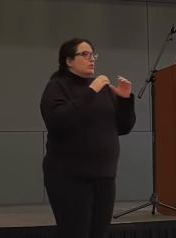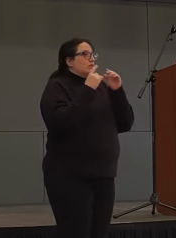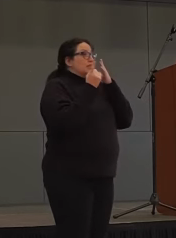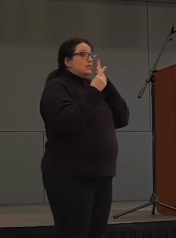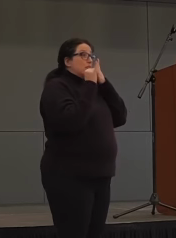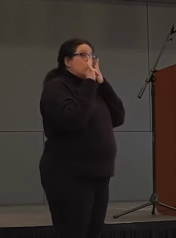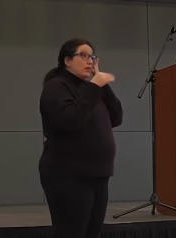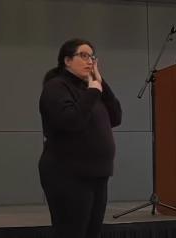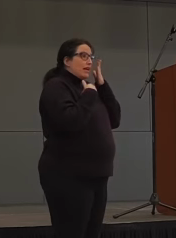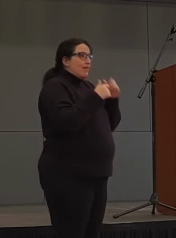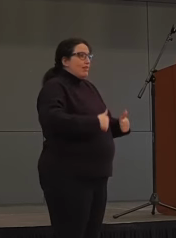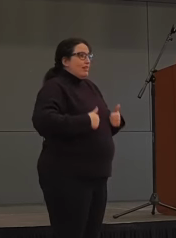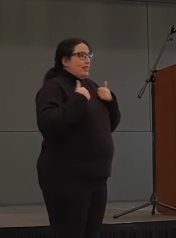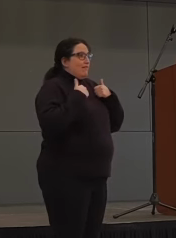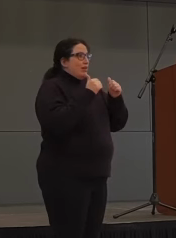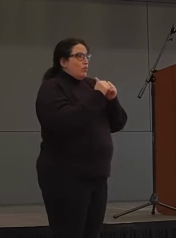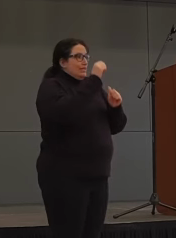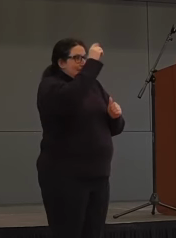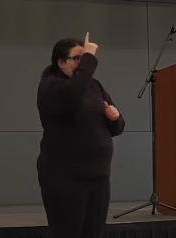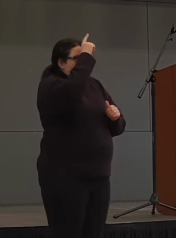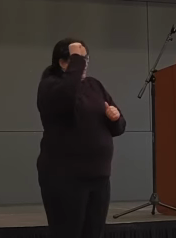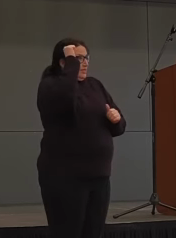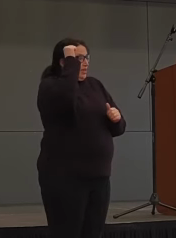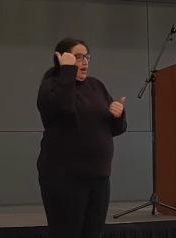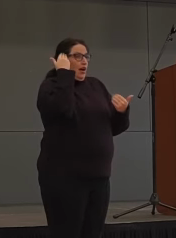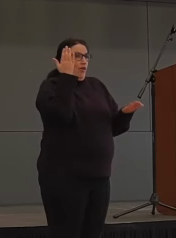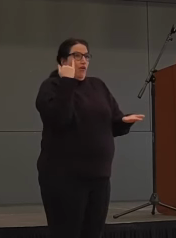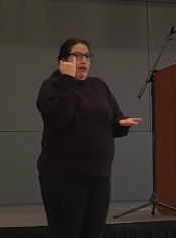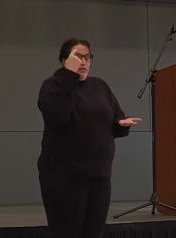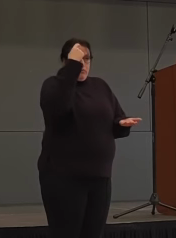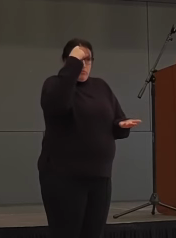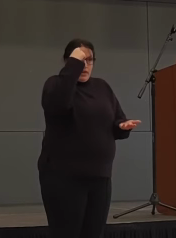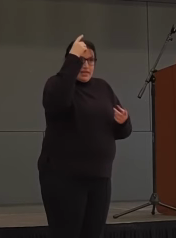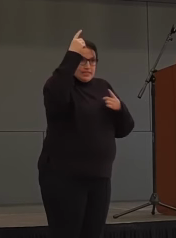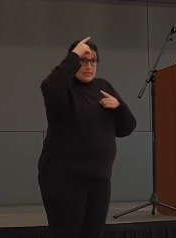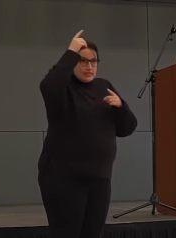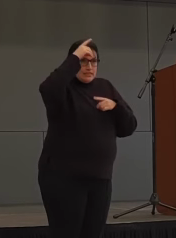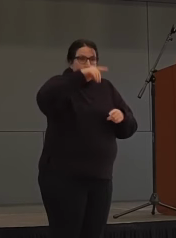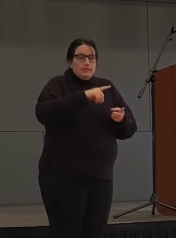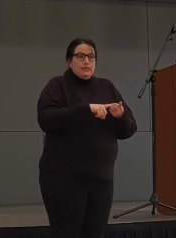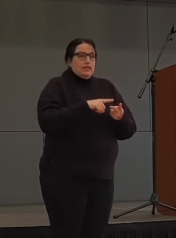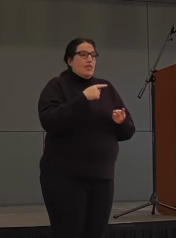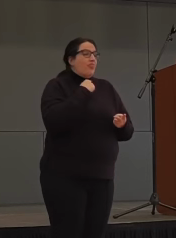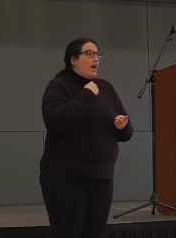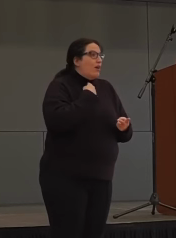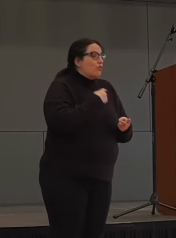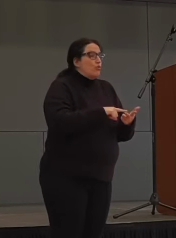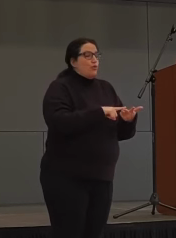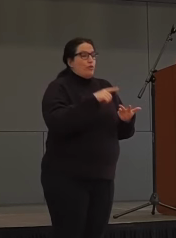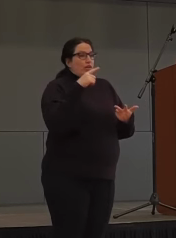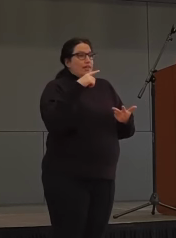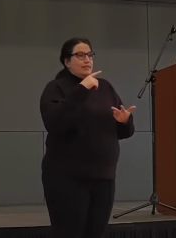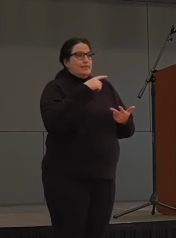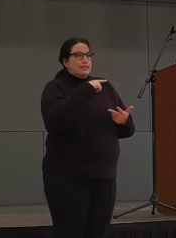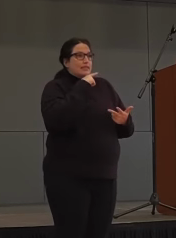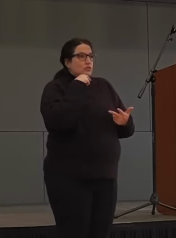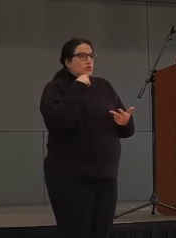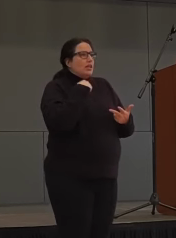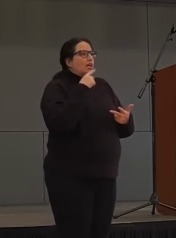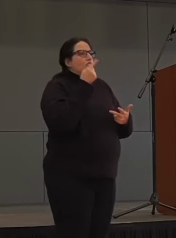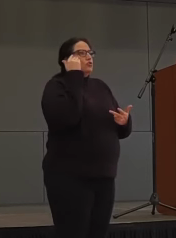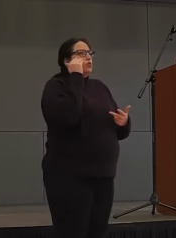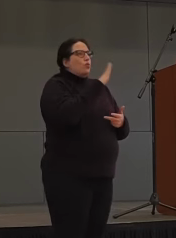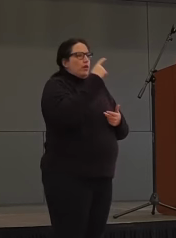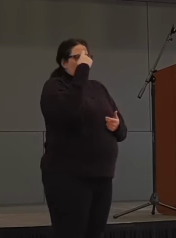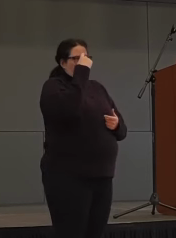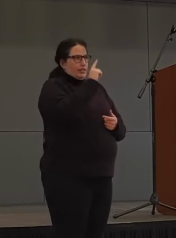that is a brain disease, if it's caused by a thyroid problem, dehydration, I just know their brain is changing.